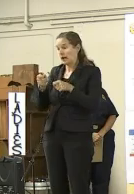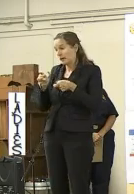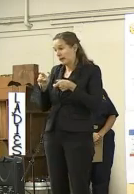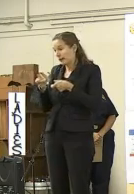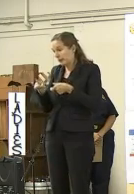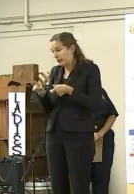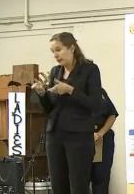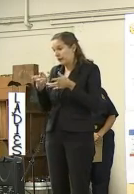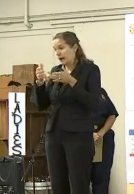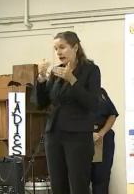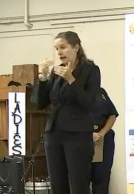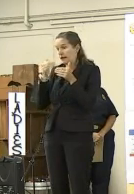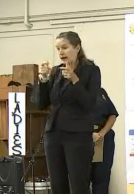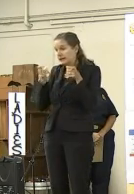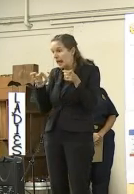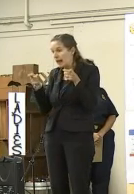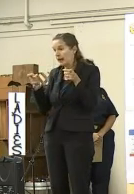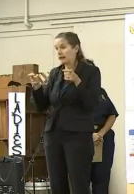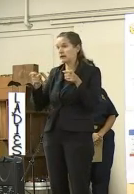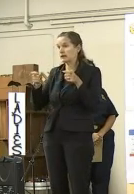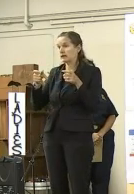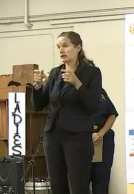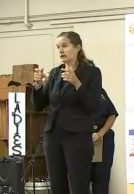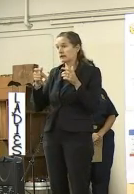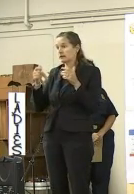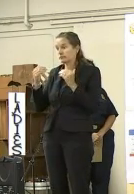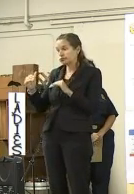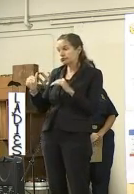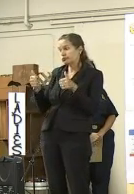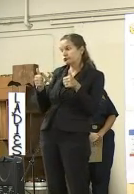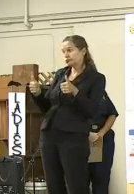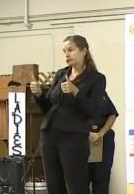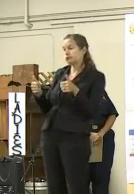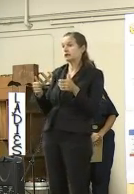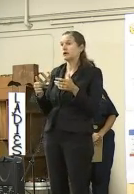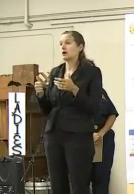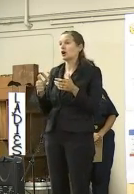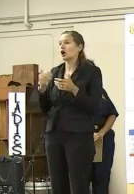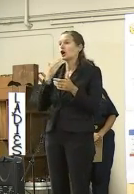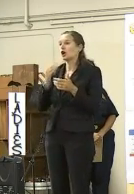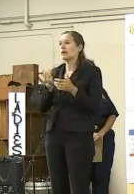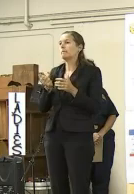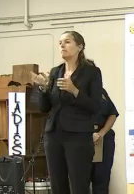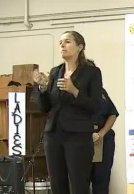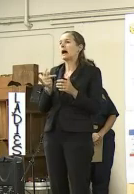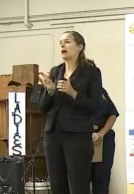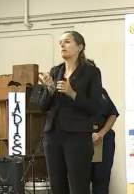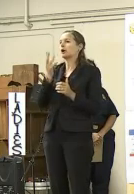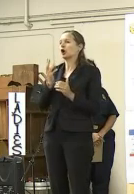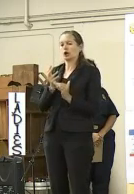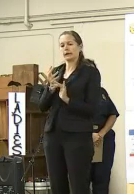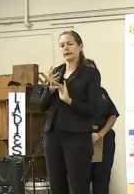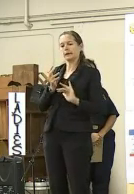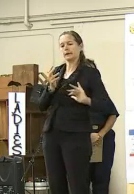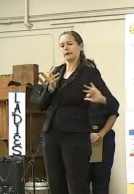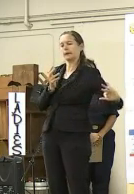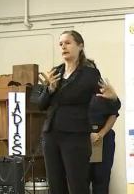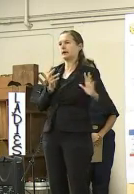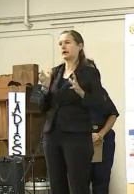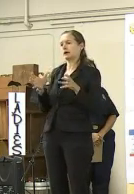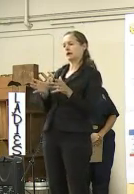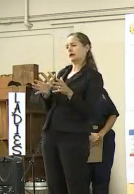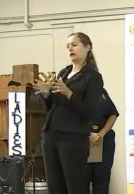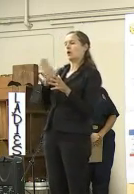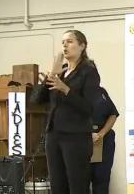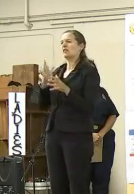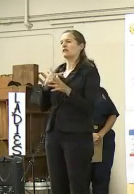contained and get fire lines around them, get good burn operations to take place, we're going to start feeling a lot more optimistic about what we